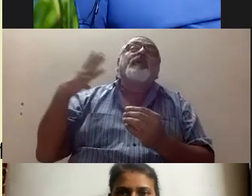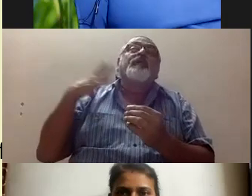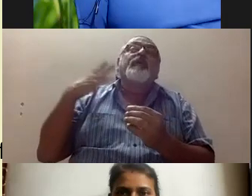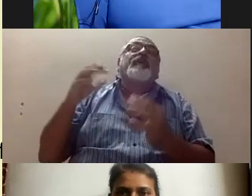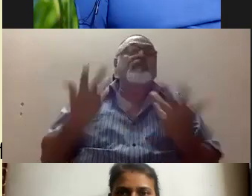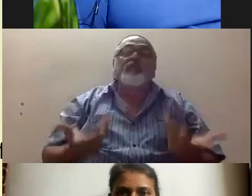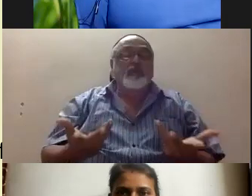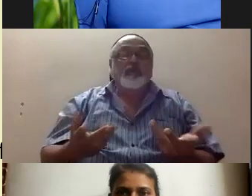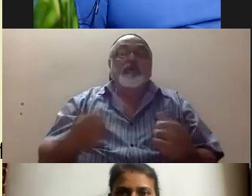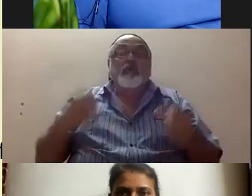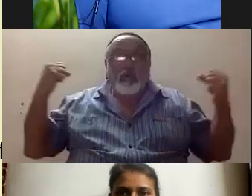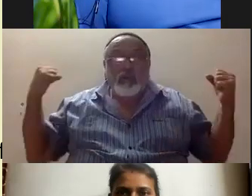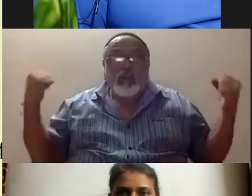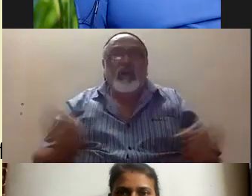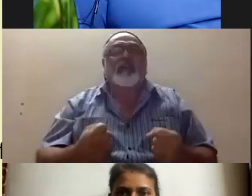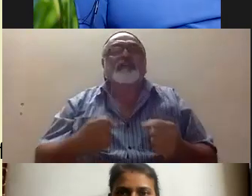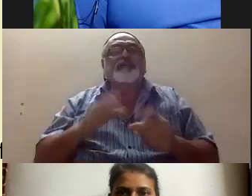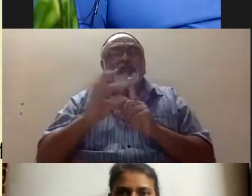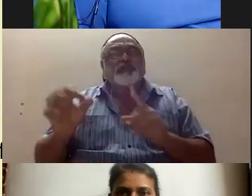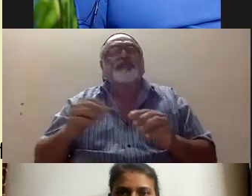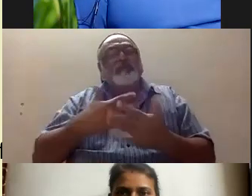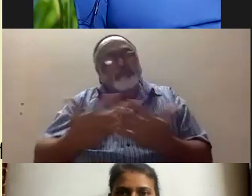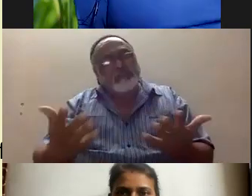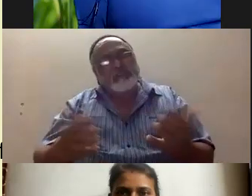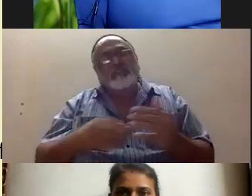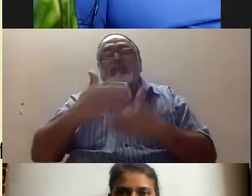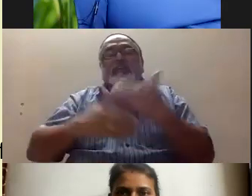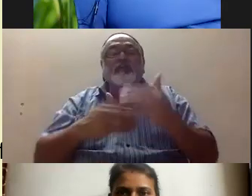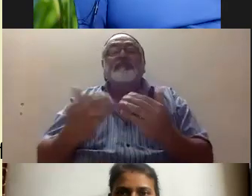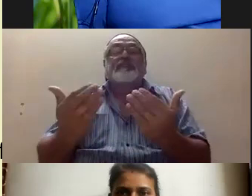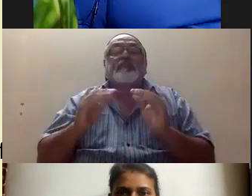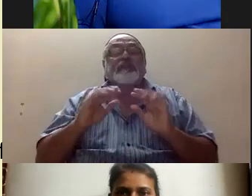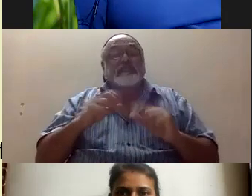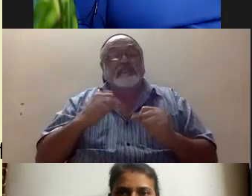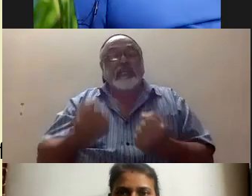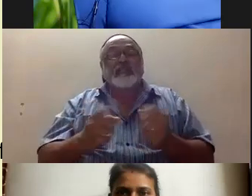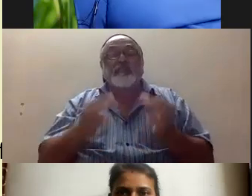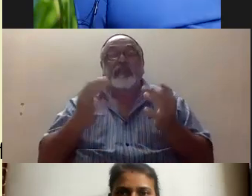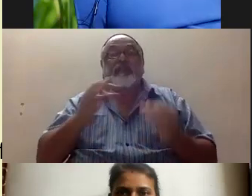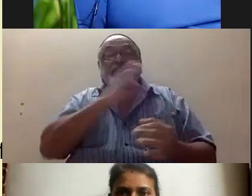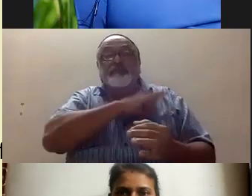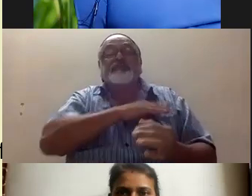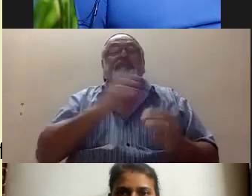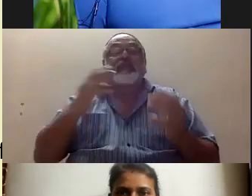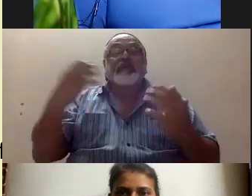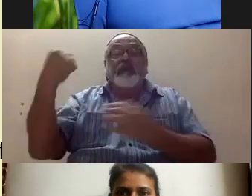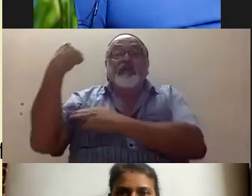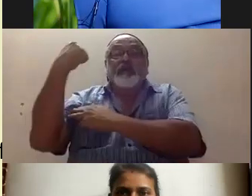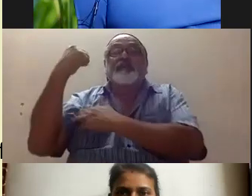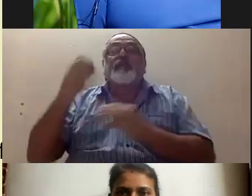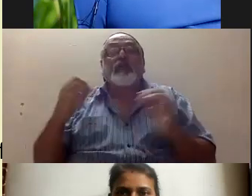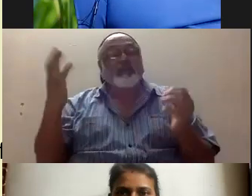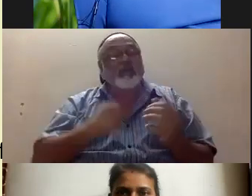hai. You know, ye bhi ek sustainability deti hai aur economic empowerment deti hai. Jaise humne